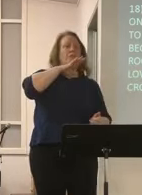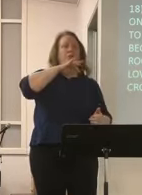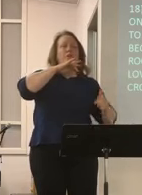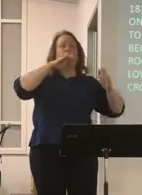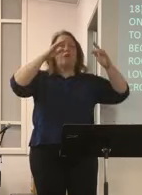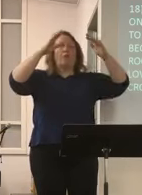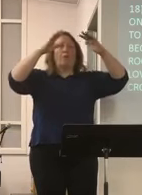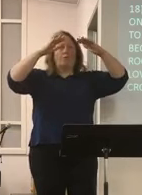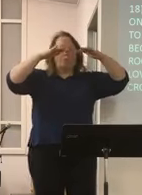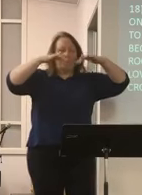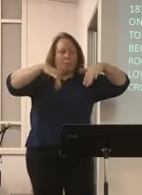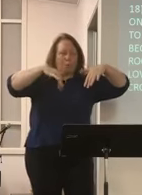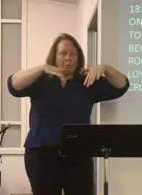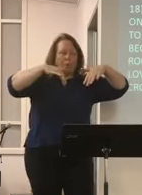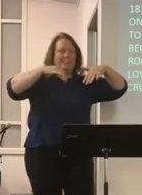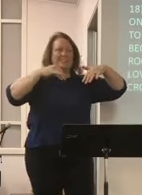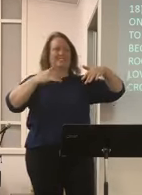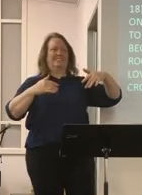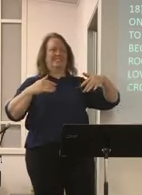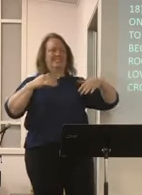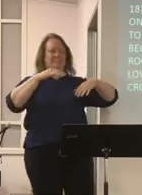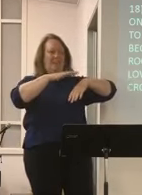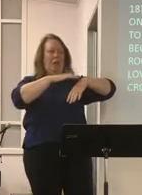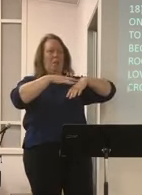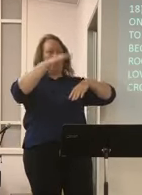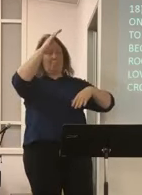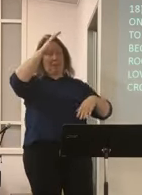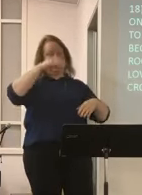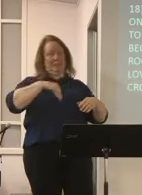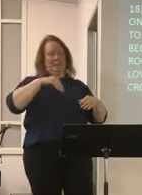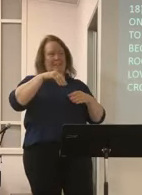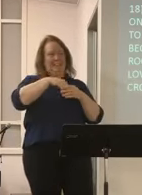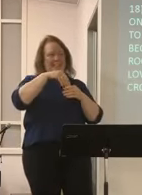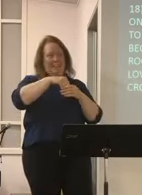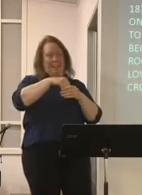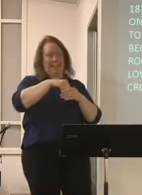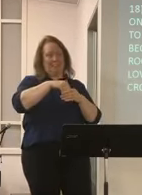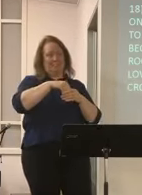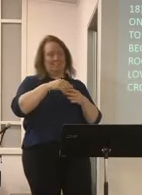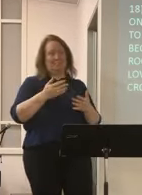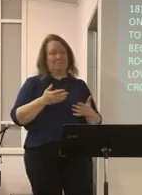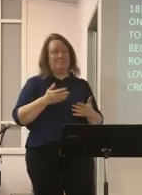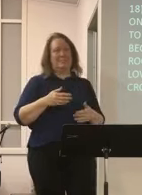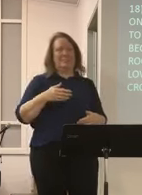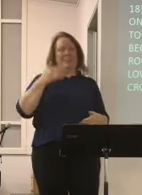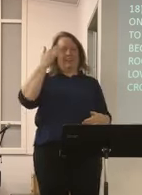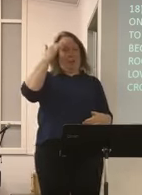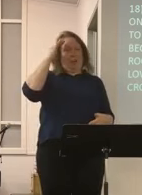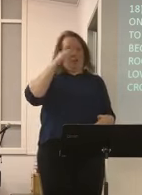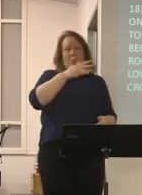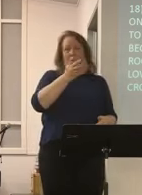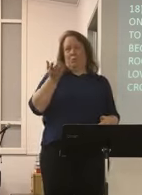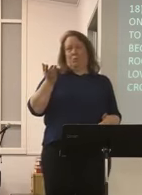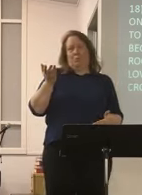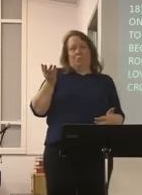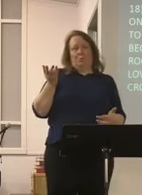falling in on the guys inside the house. I don't know about you,